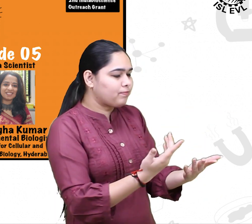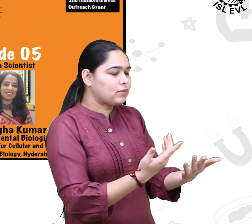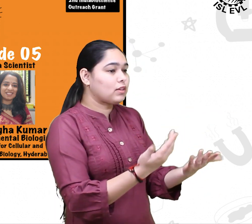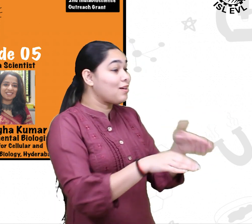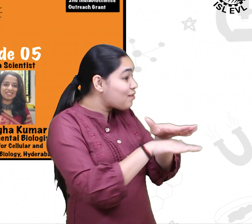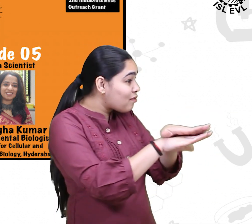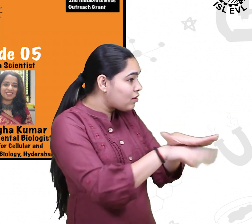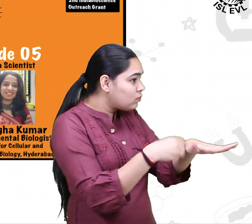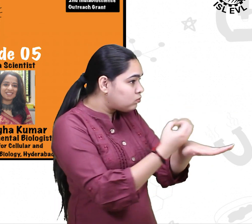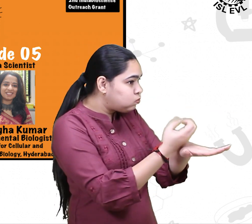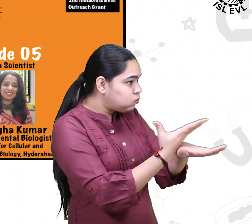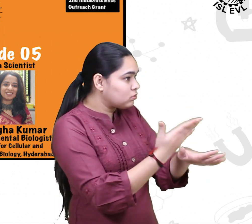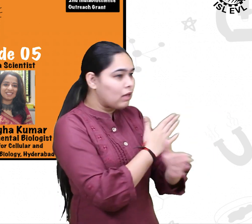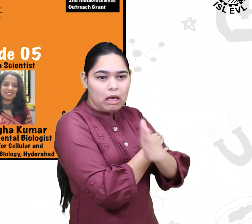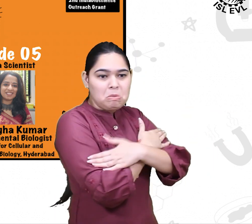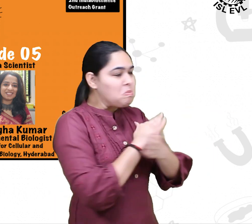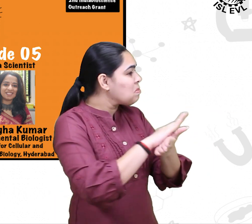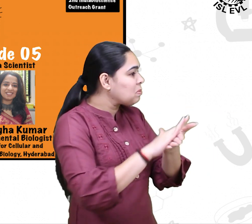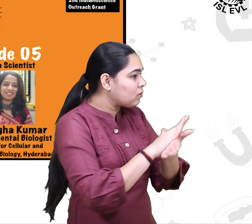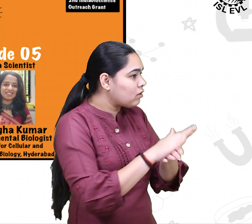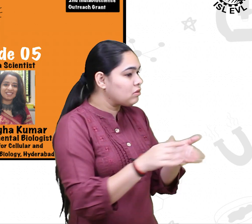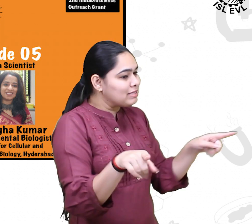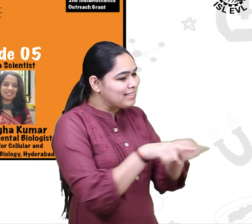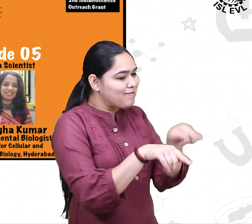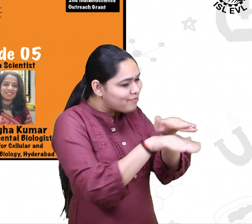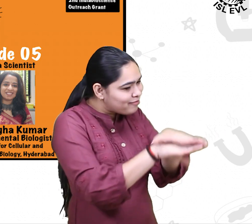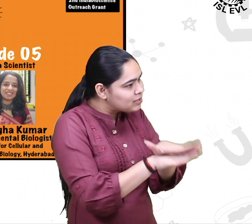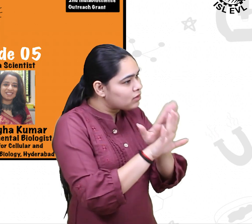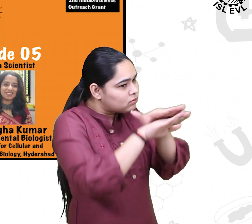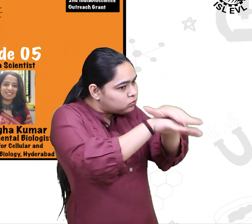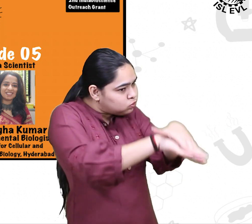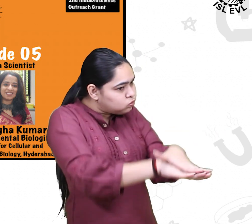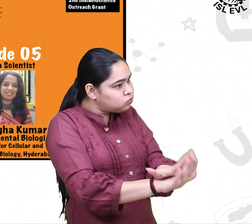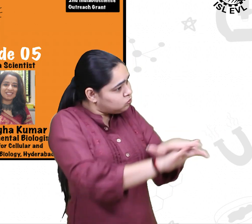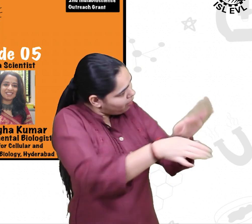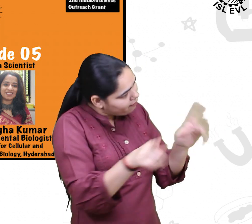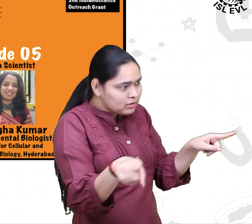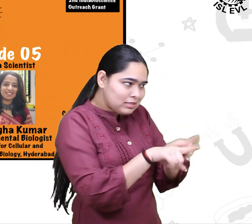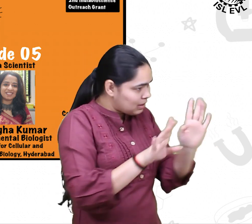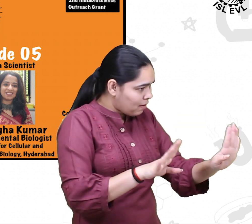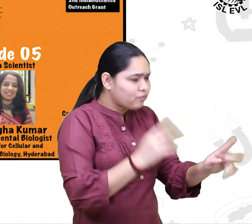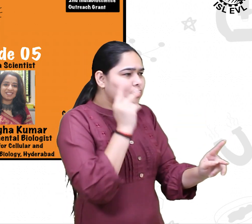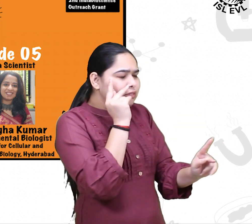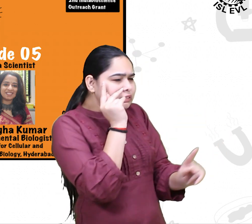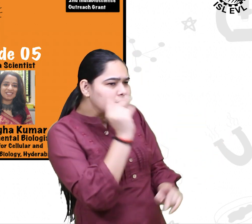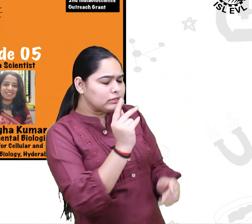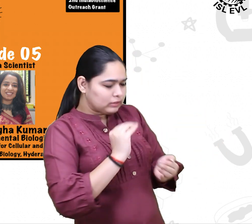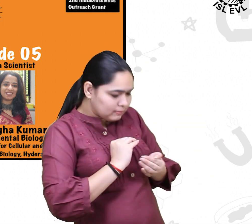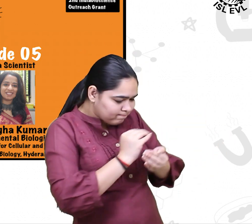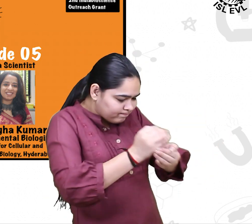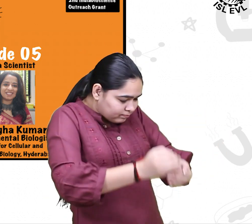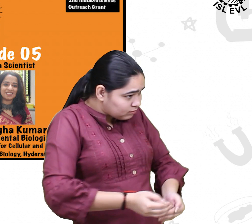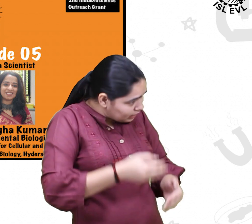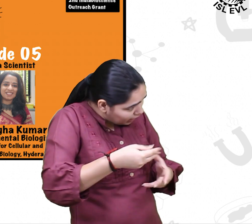if we consider, say, whale, it doesn't have limbs, right? It's swimming like fish in the water. So if you look at the embryo of